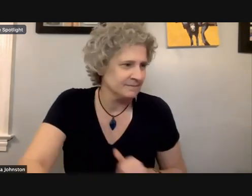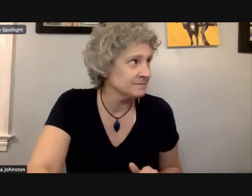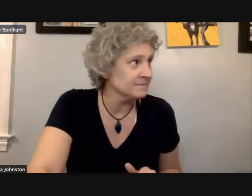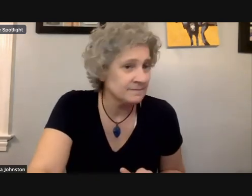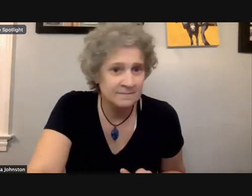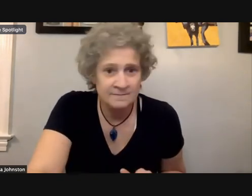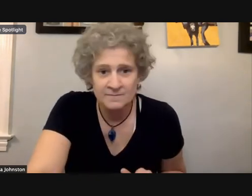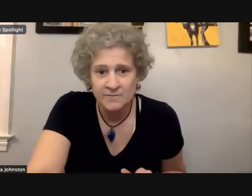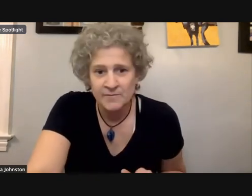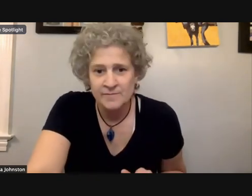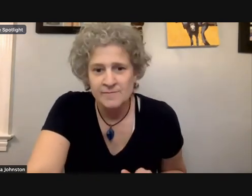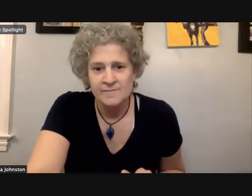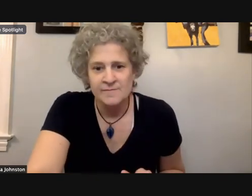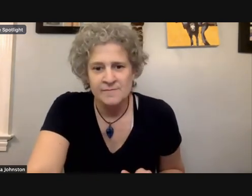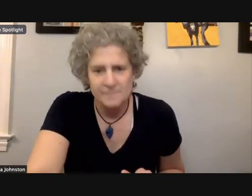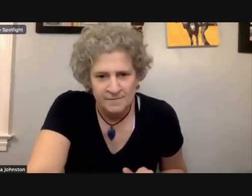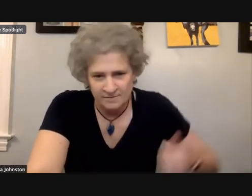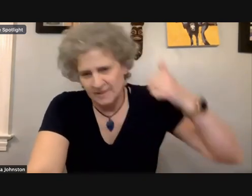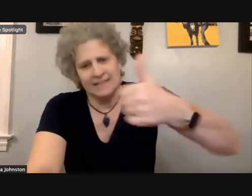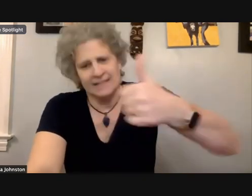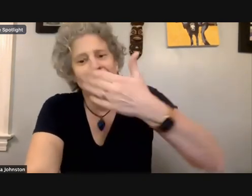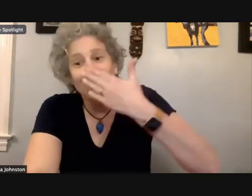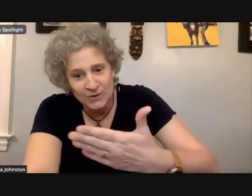All right, great. Perfect. Next slide, please.